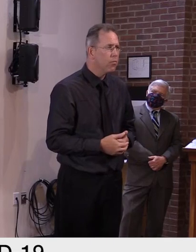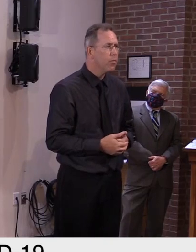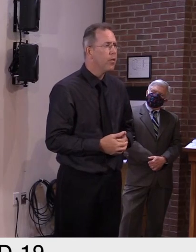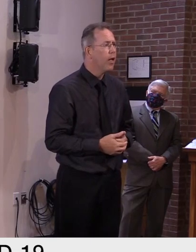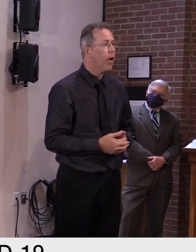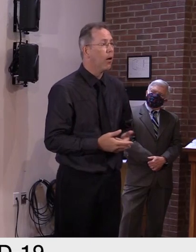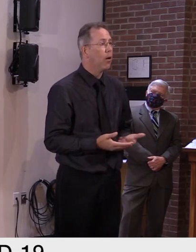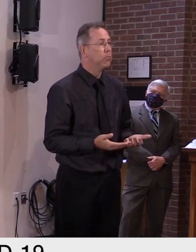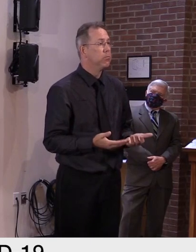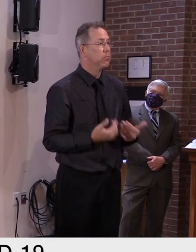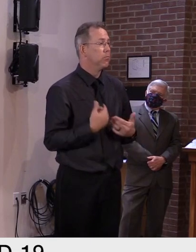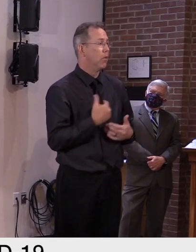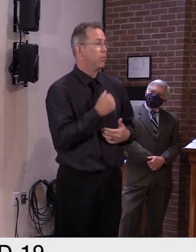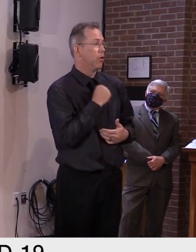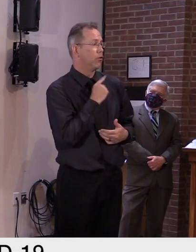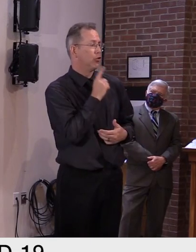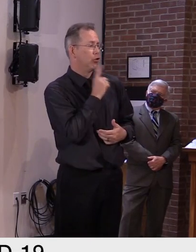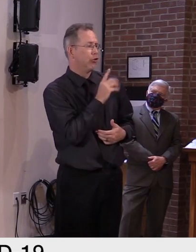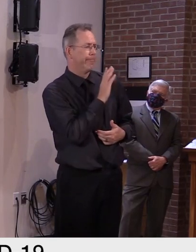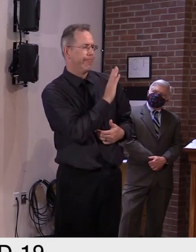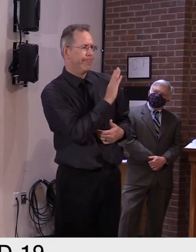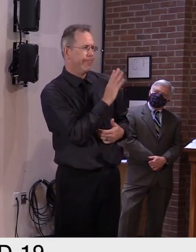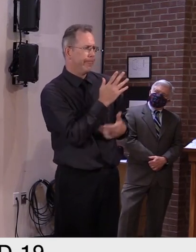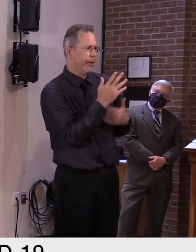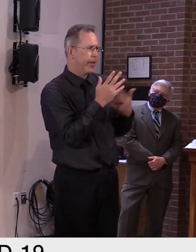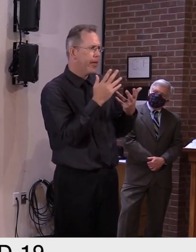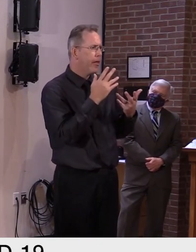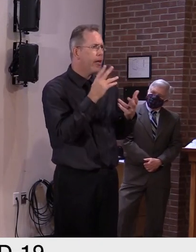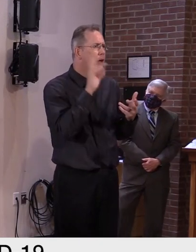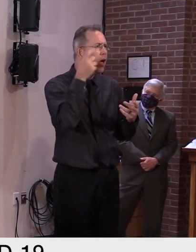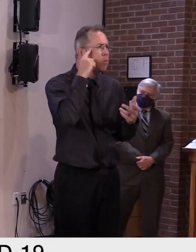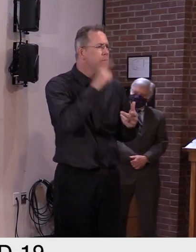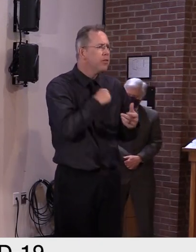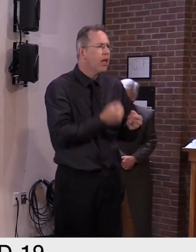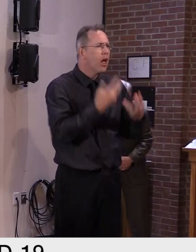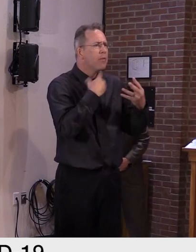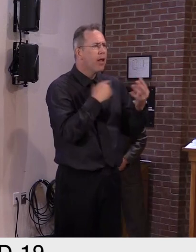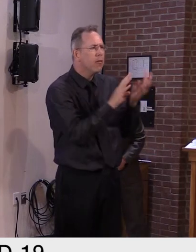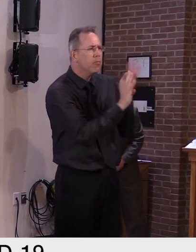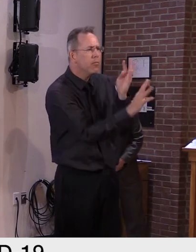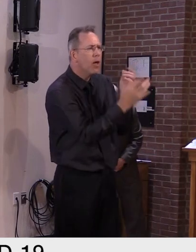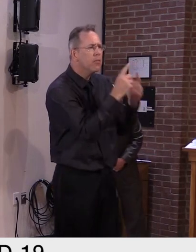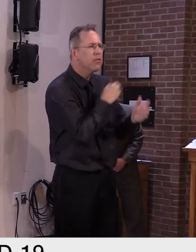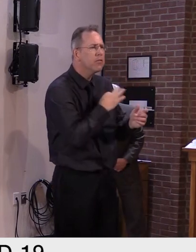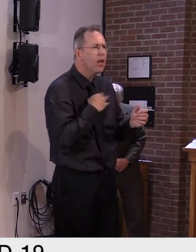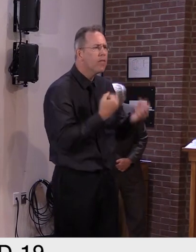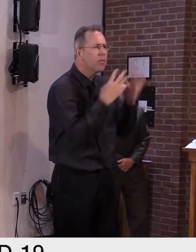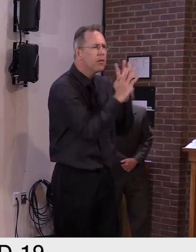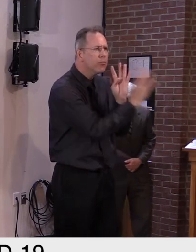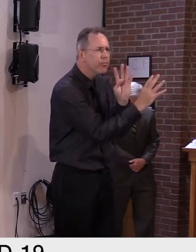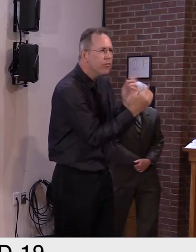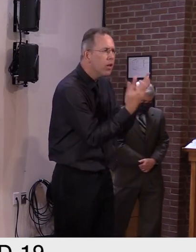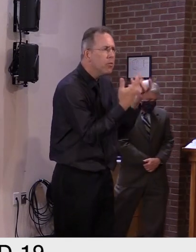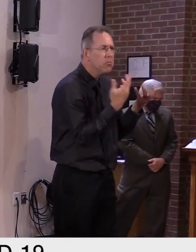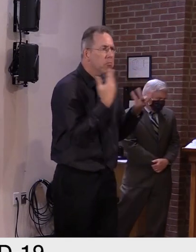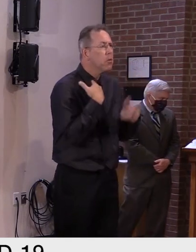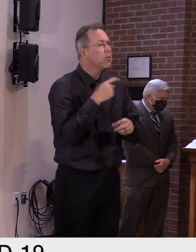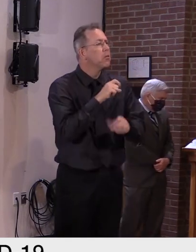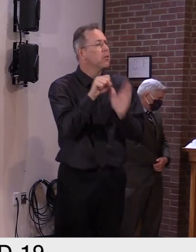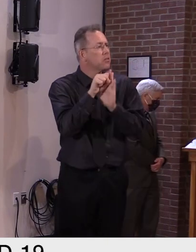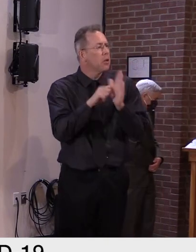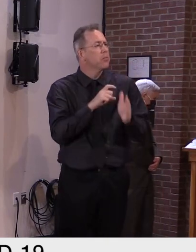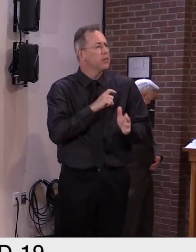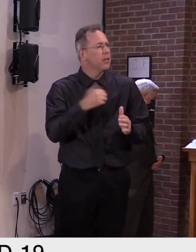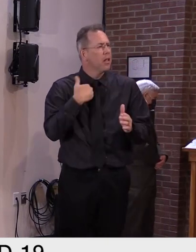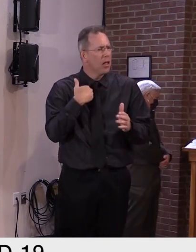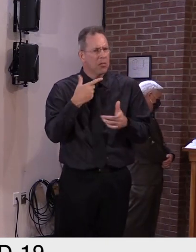them, but certainly with the state police involvement in the information center that we have, this is and